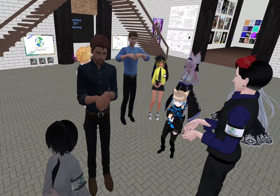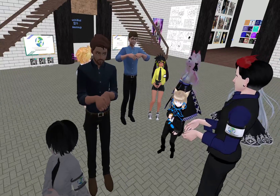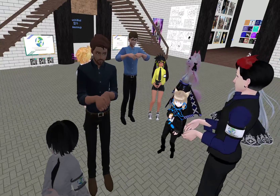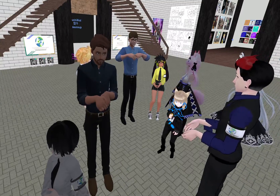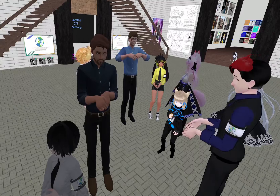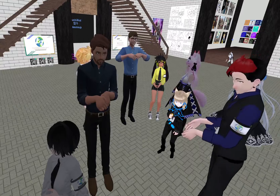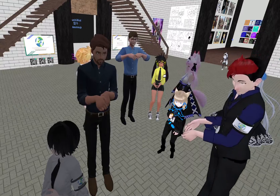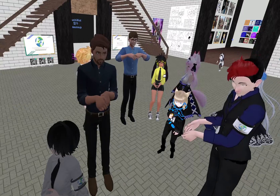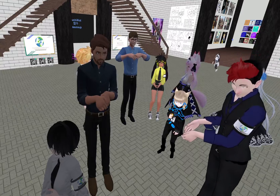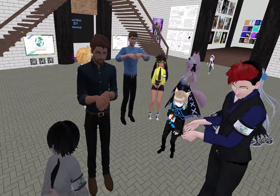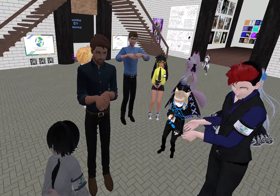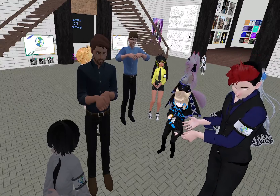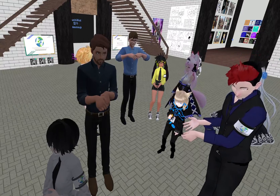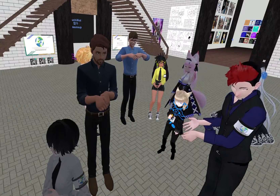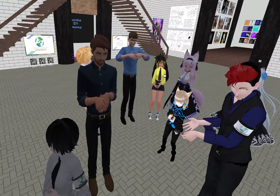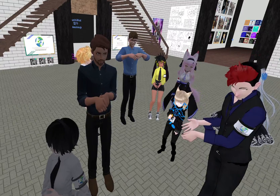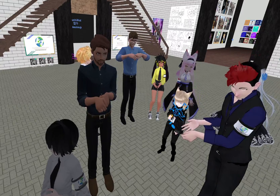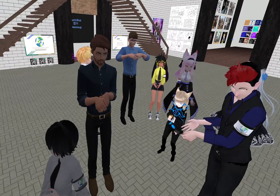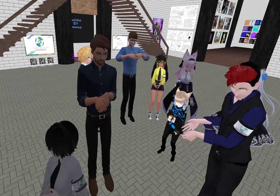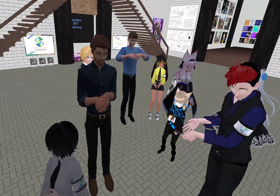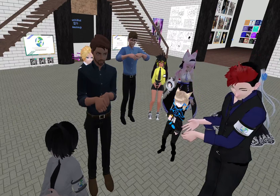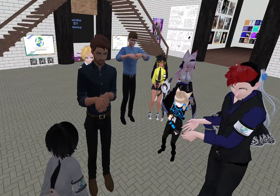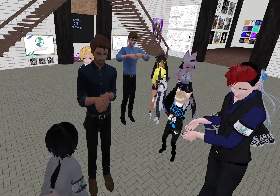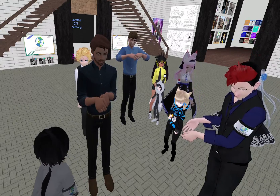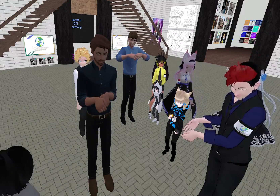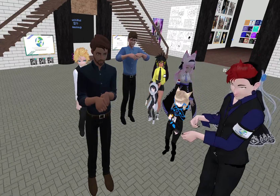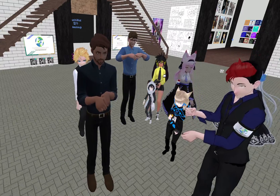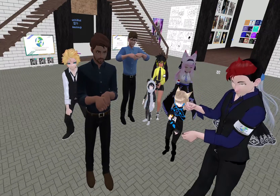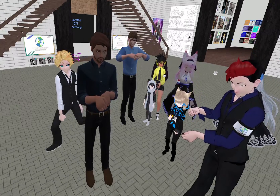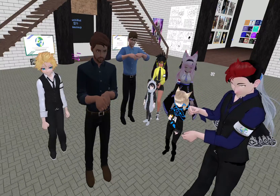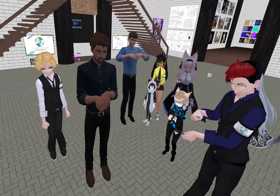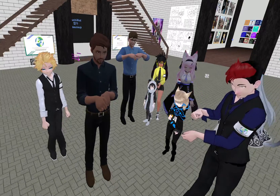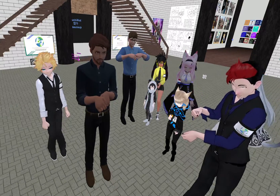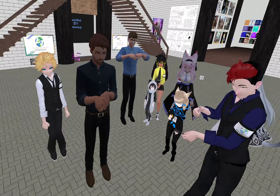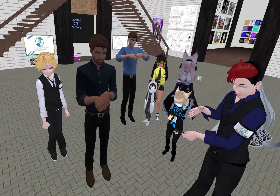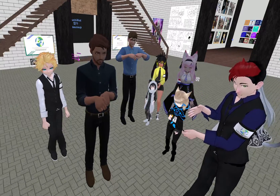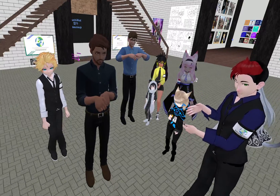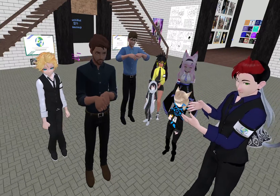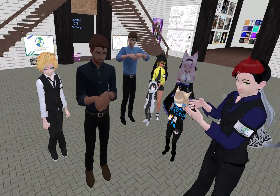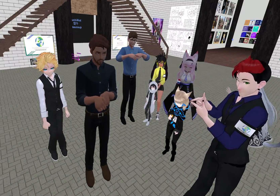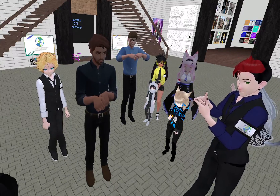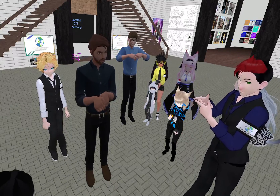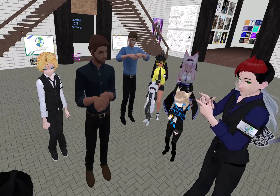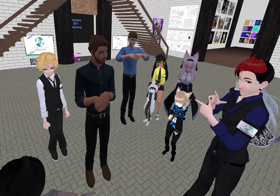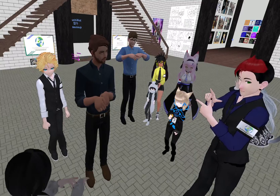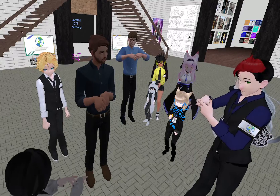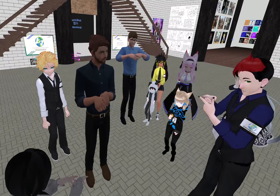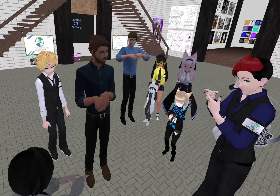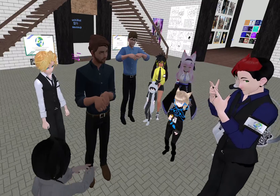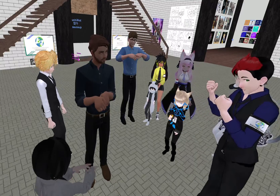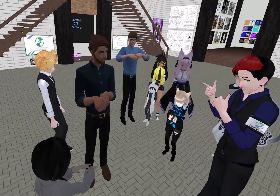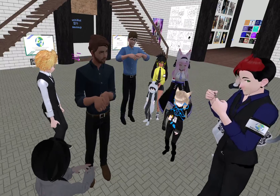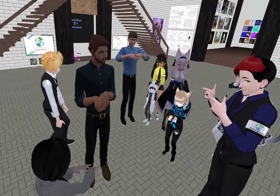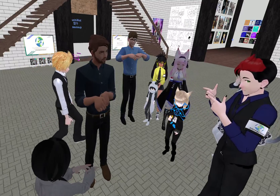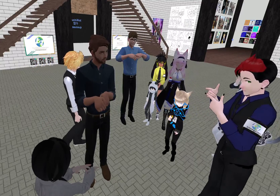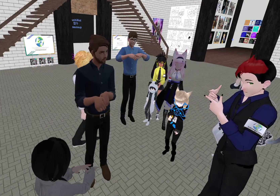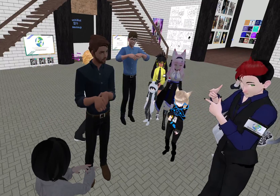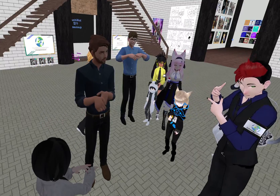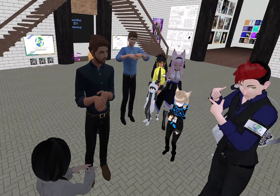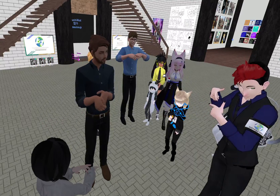it like a mini computer inside the glasses? yeah, it's like and it's not just the glasses. You also have